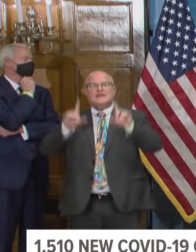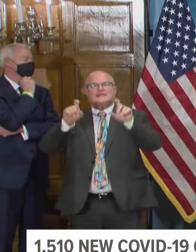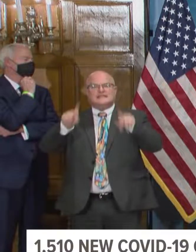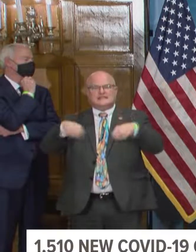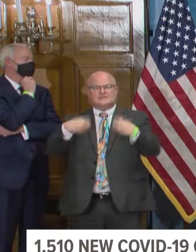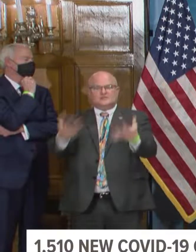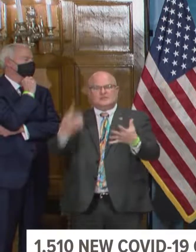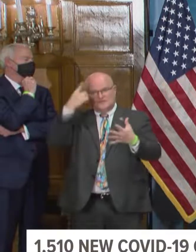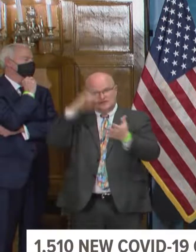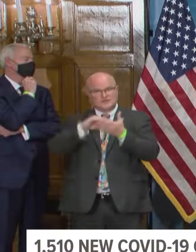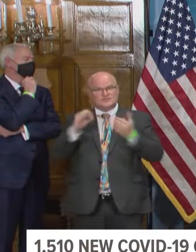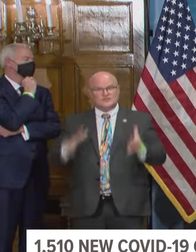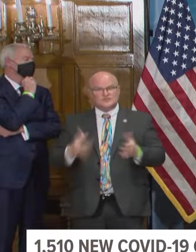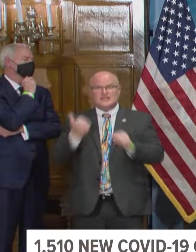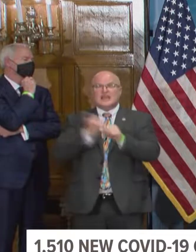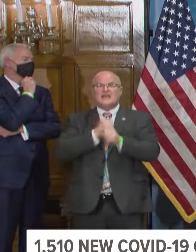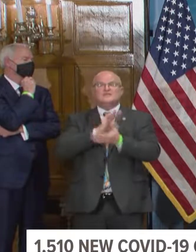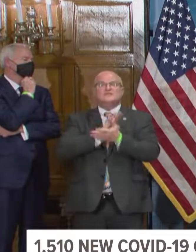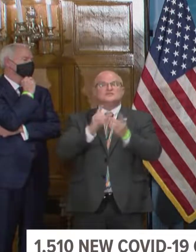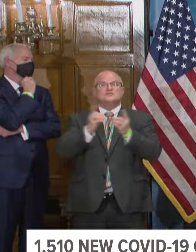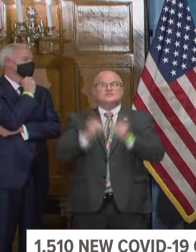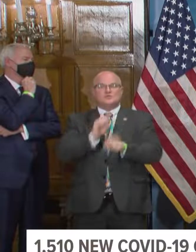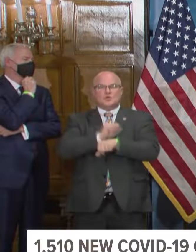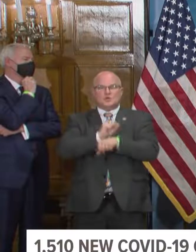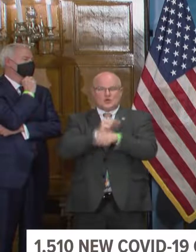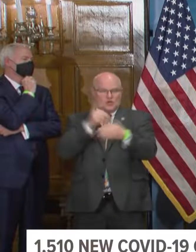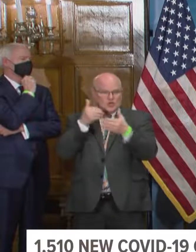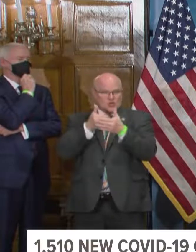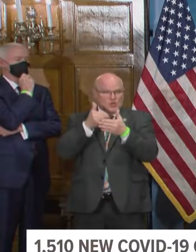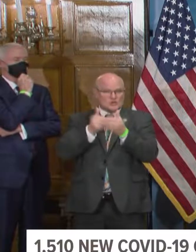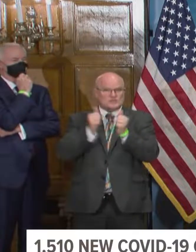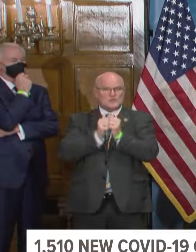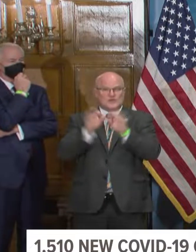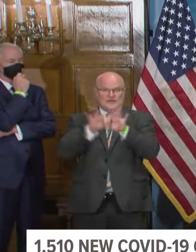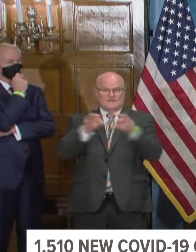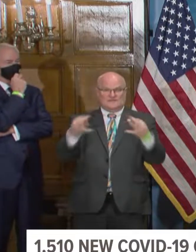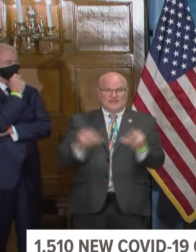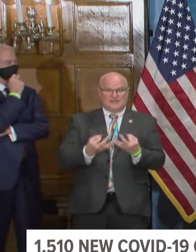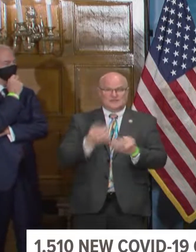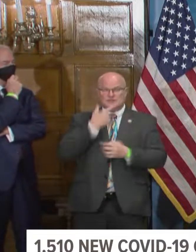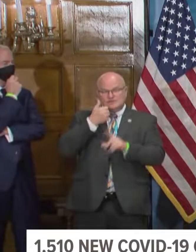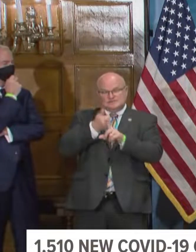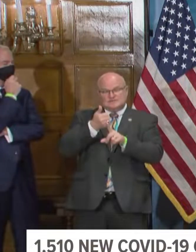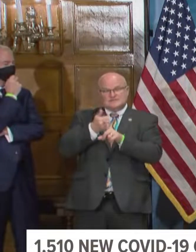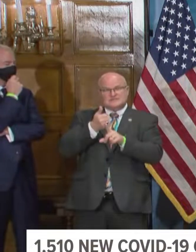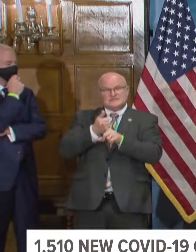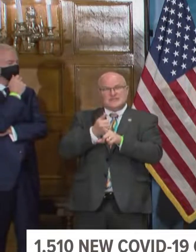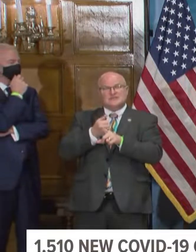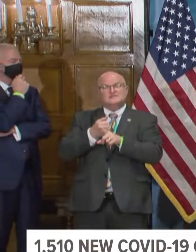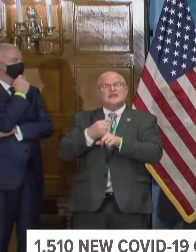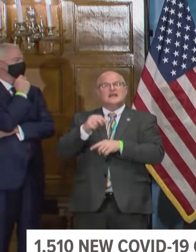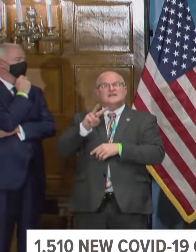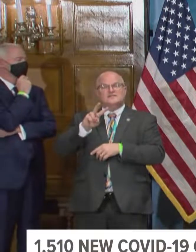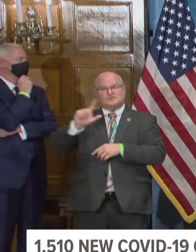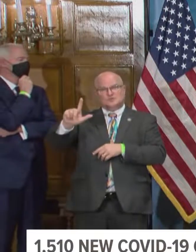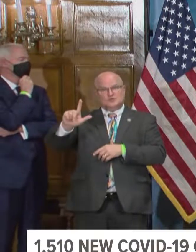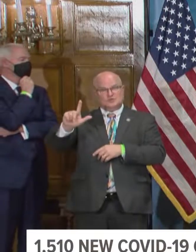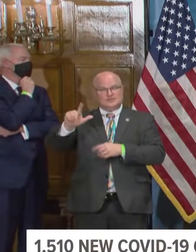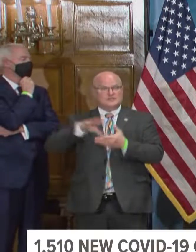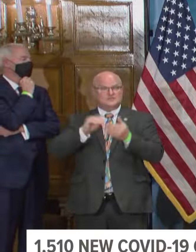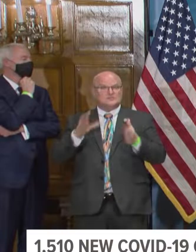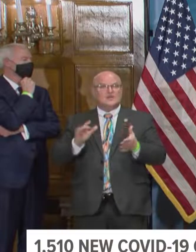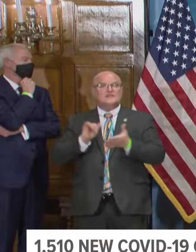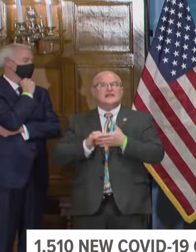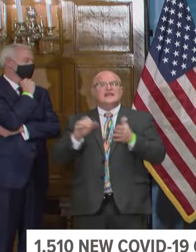So every school district will be working closely with their families who do have students learning at home, so that there can